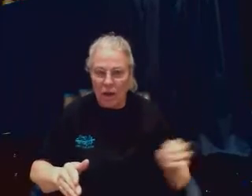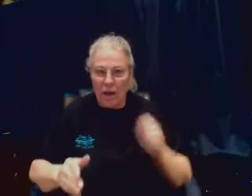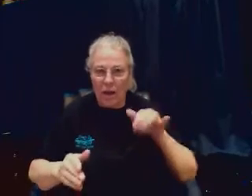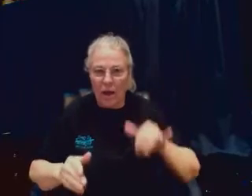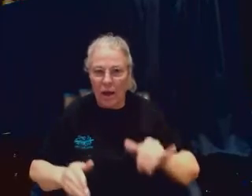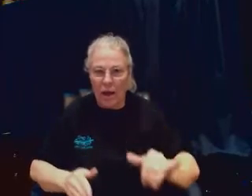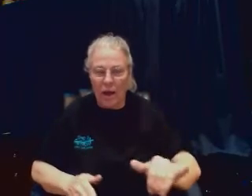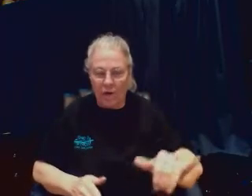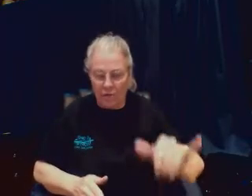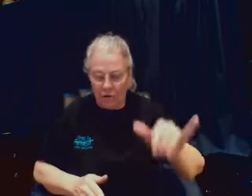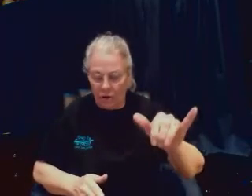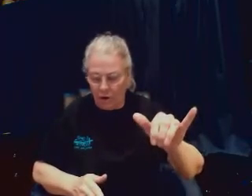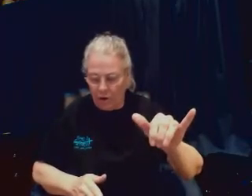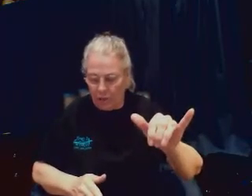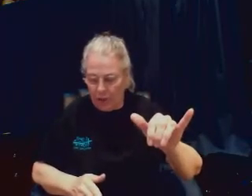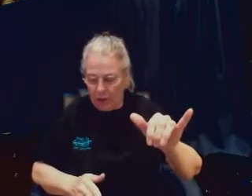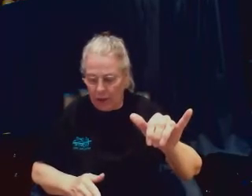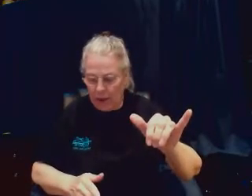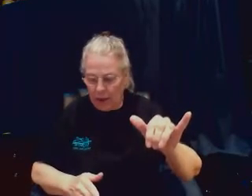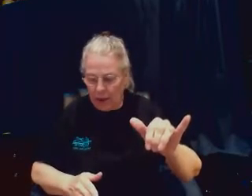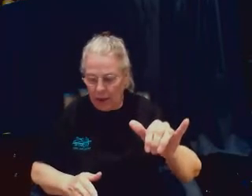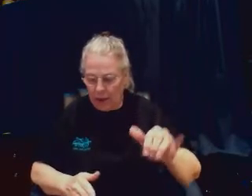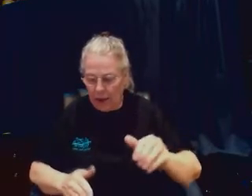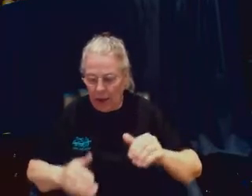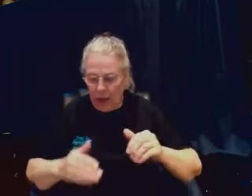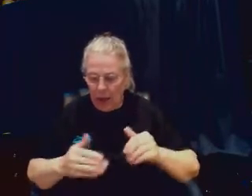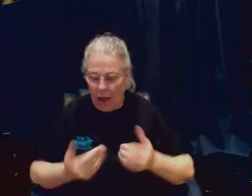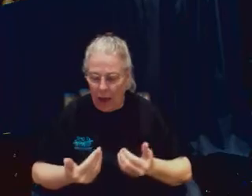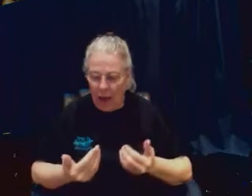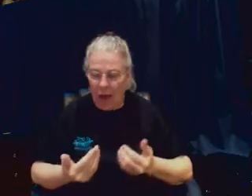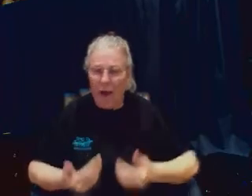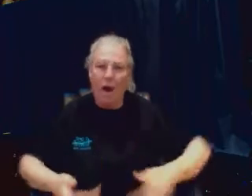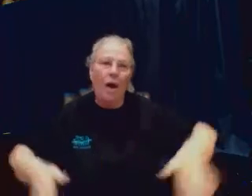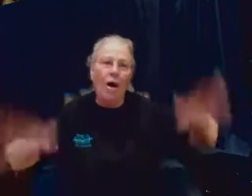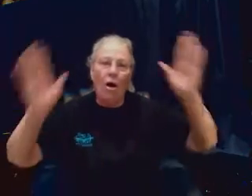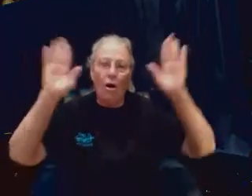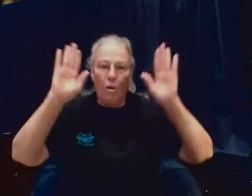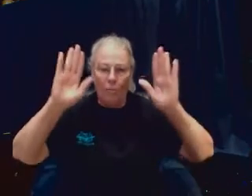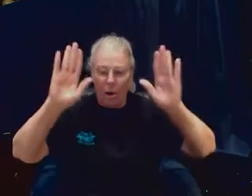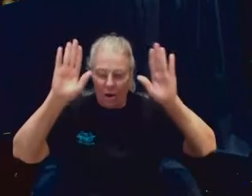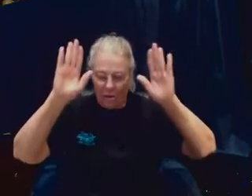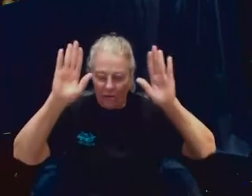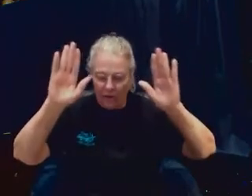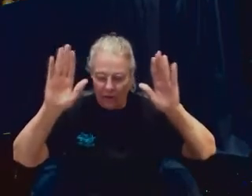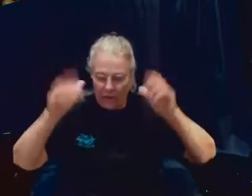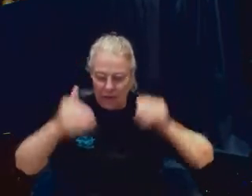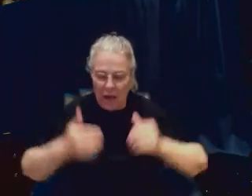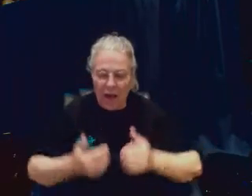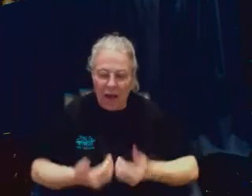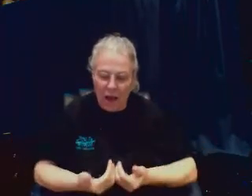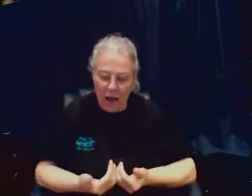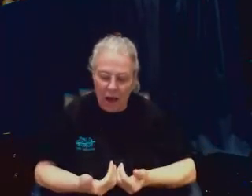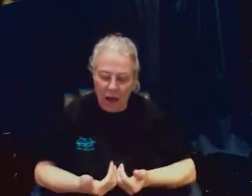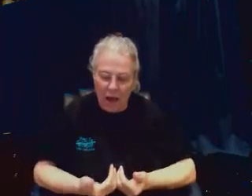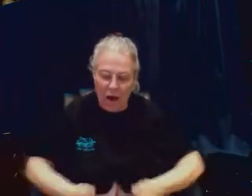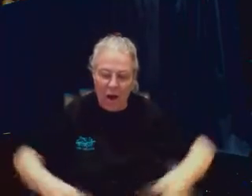shall ever be. How marvelous,